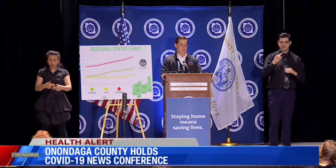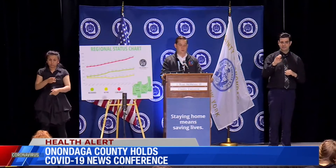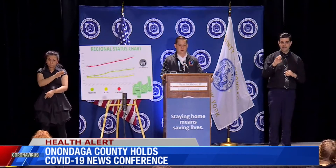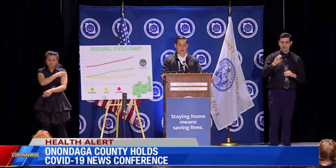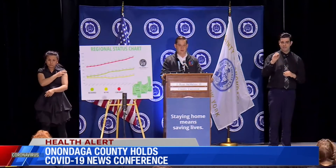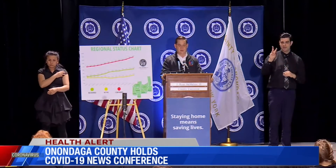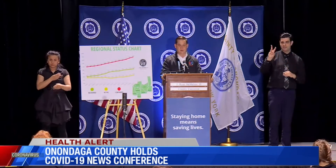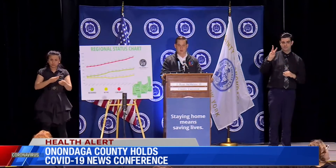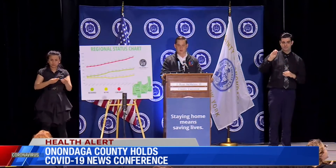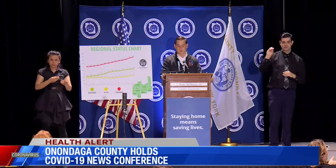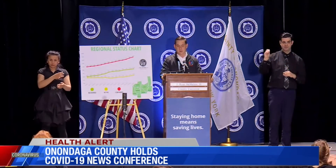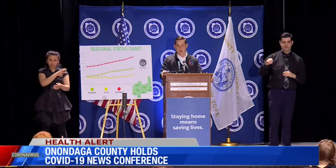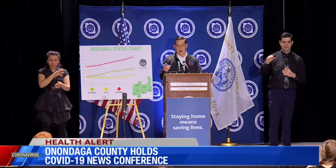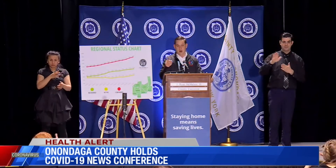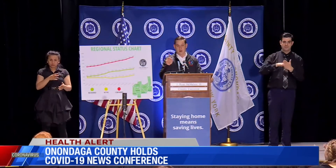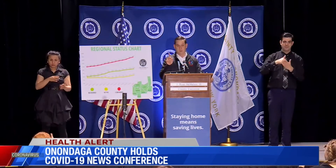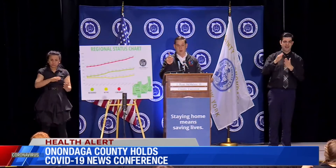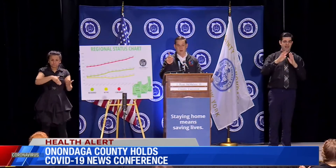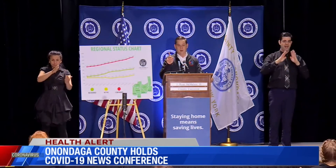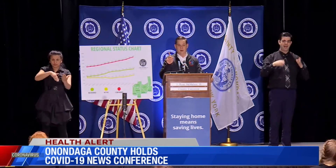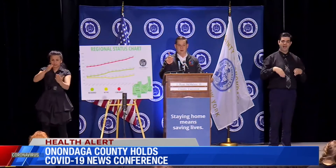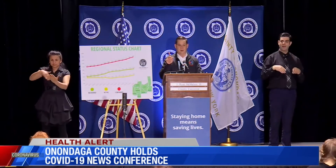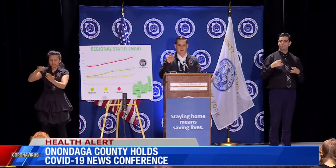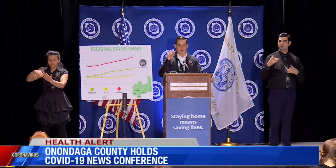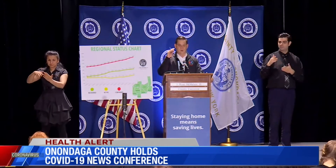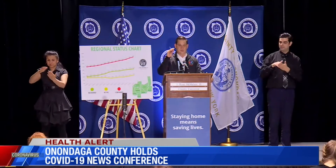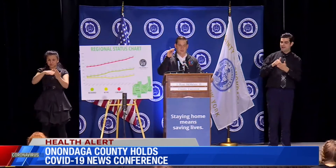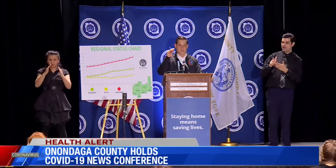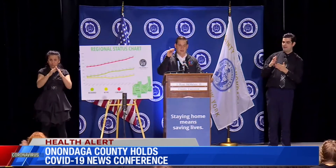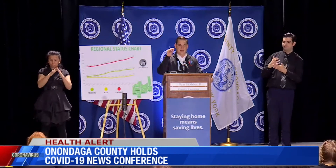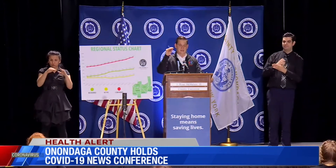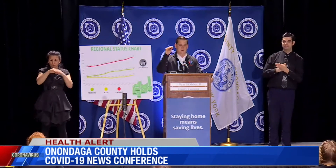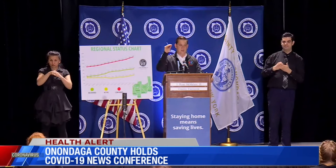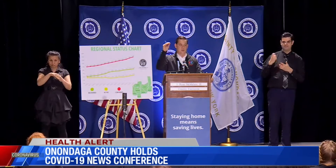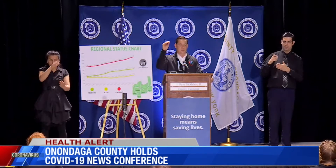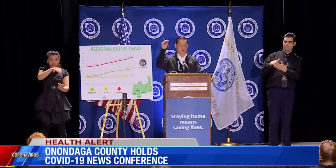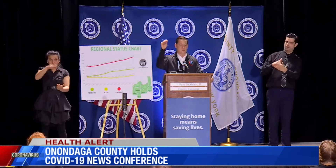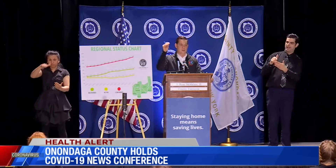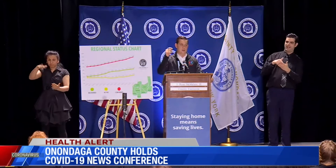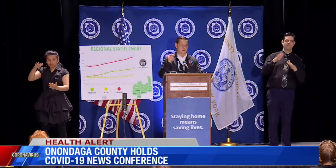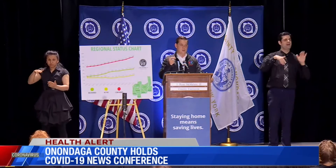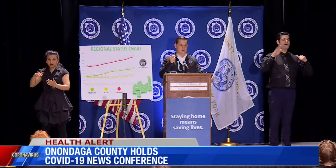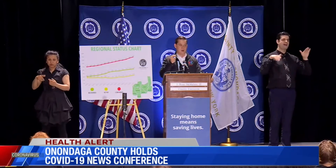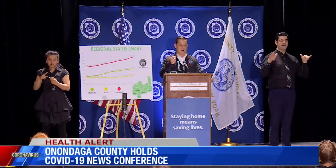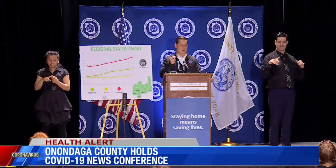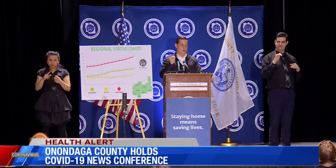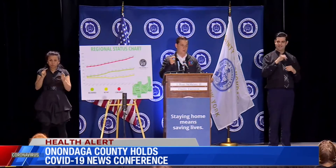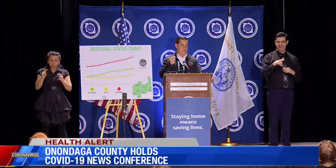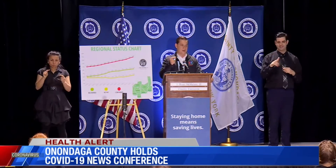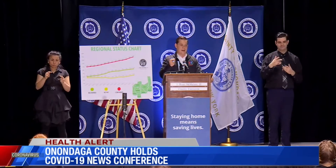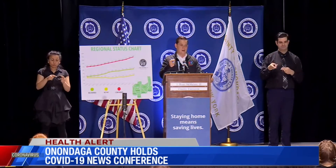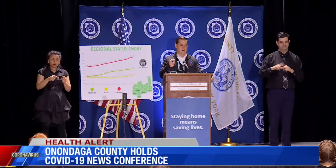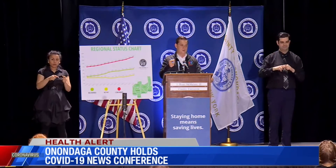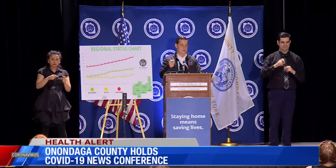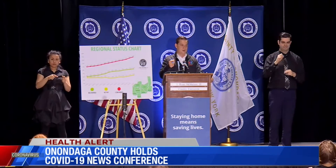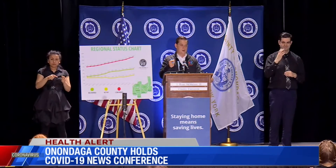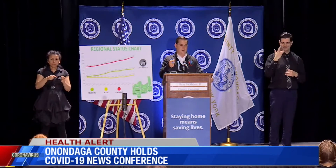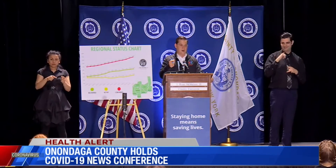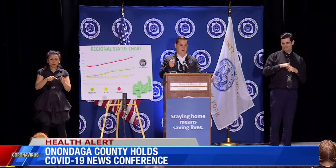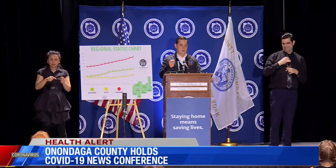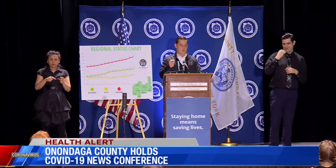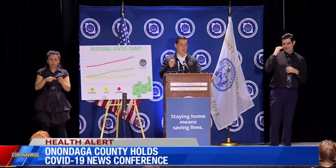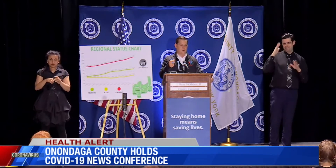painting their rooms in their house. That's good, but you'll see activity increase, and you'll see our number go from negative,